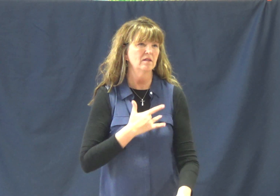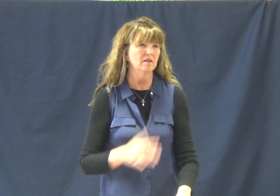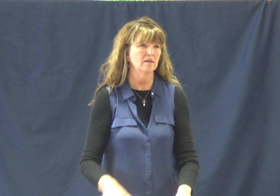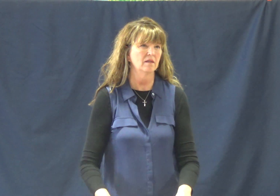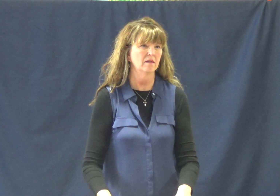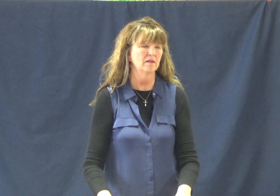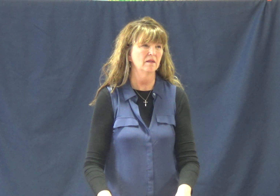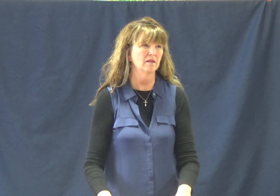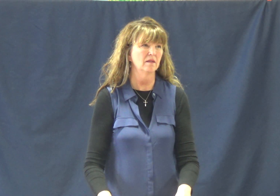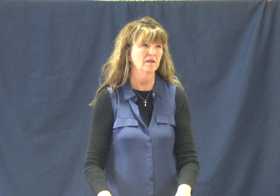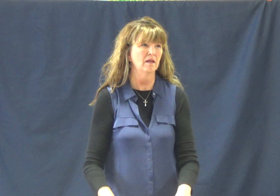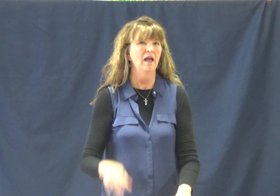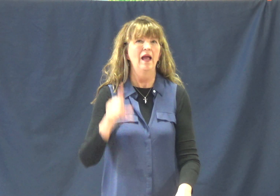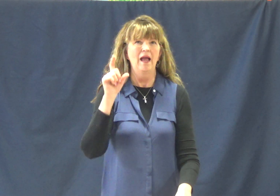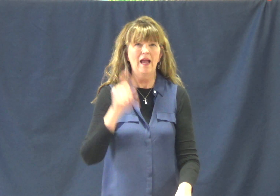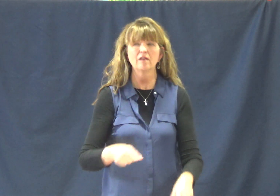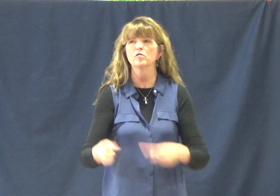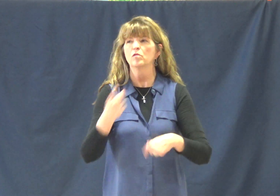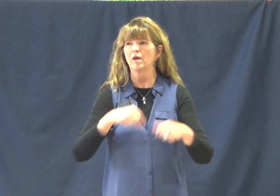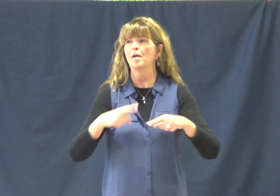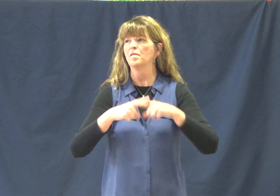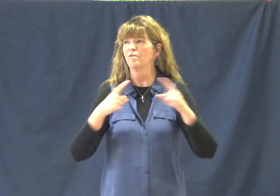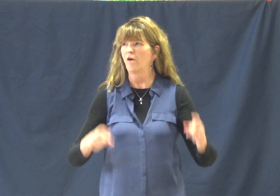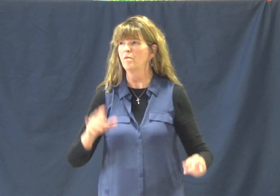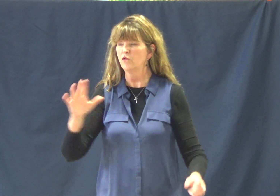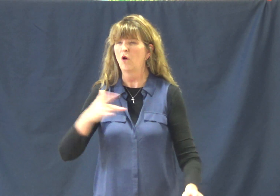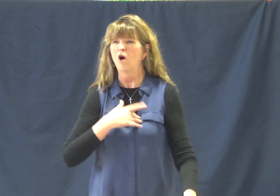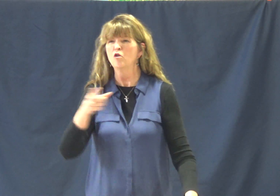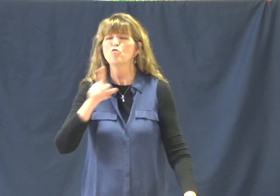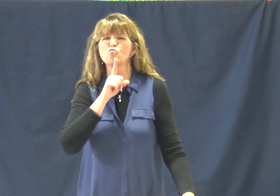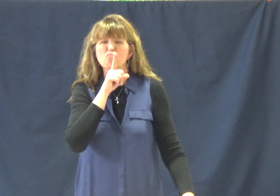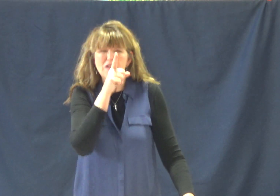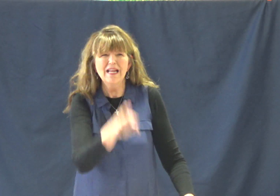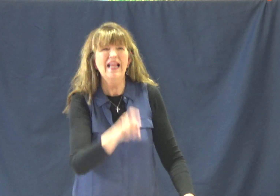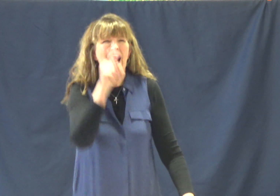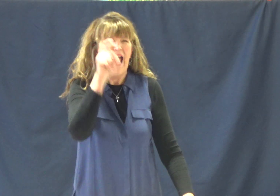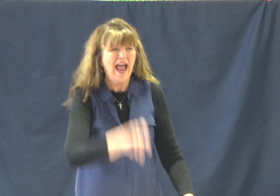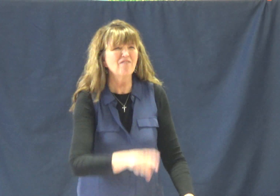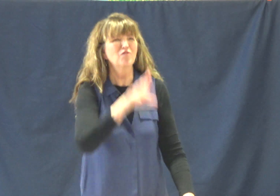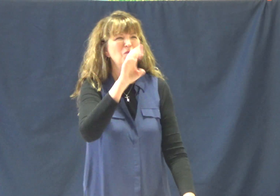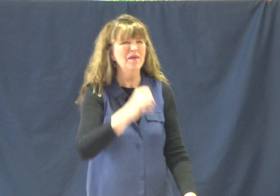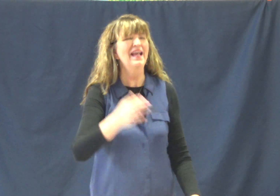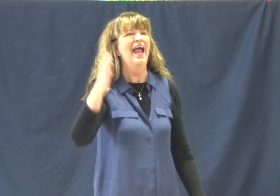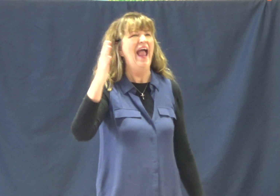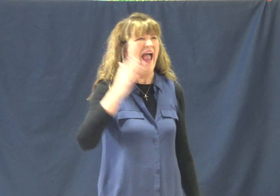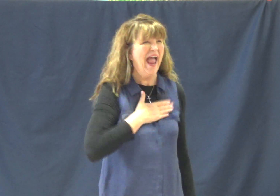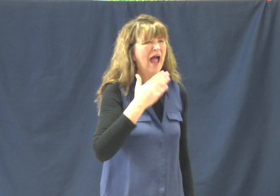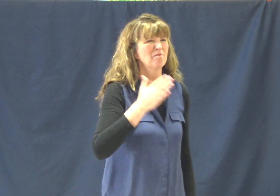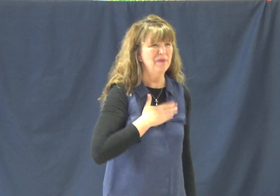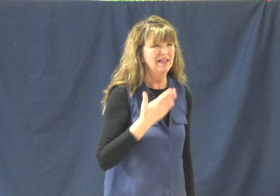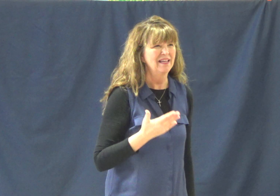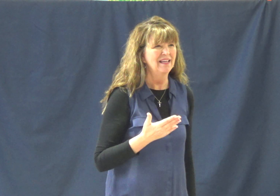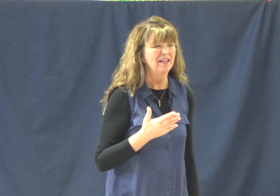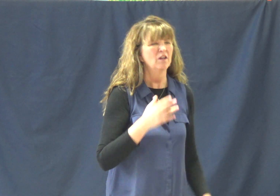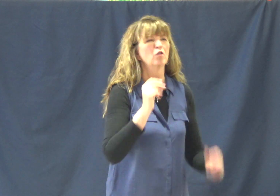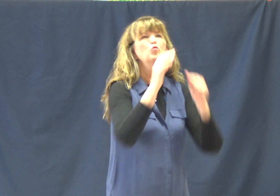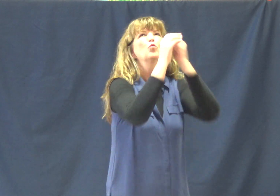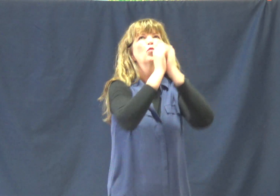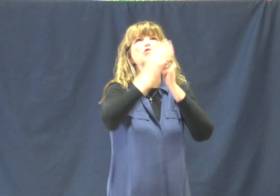It needs to come from your heart. It needs to come from your heart. You really have to be glad,